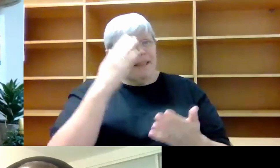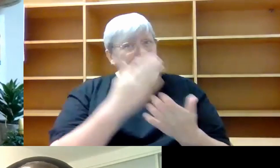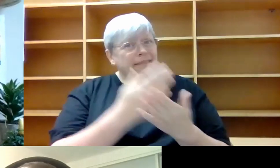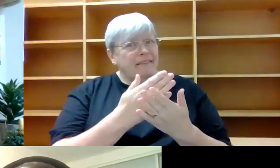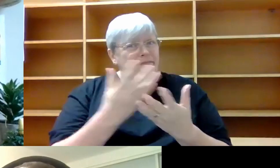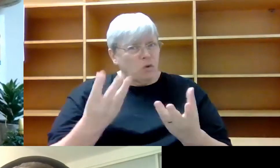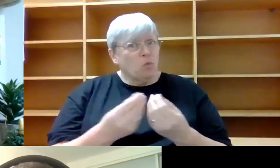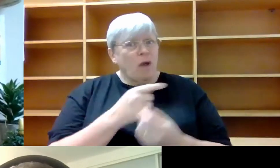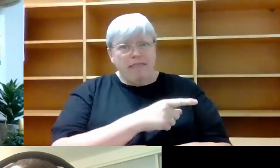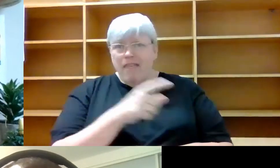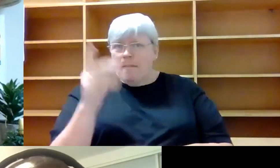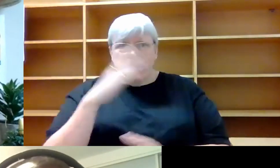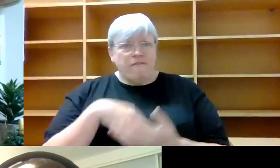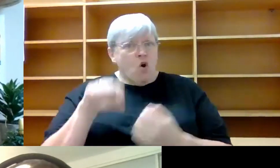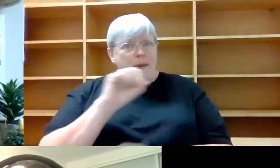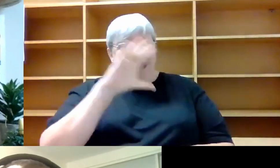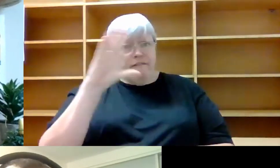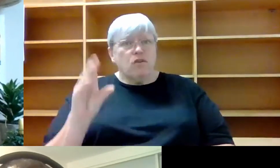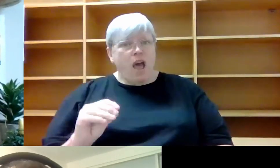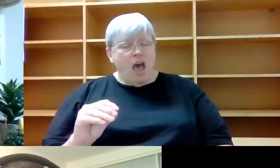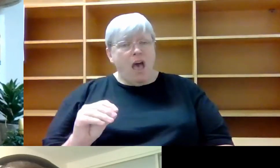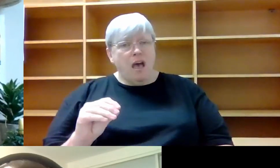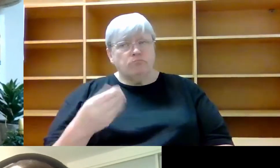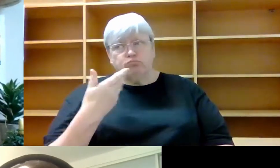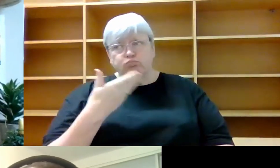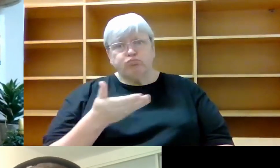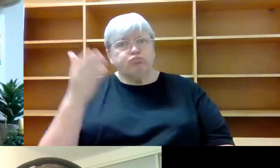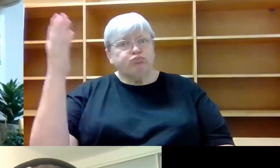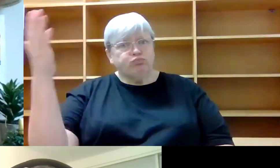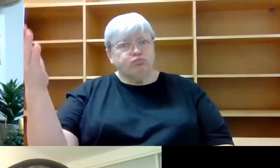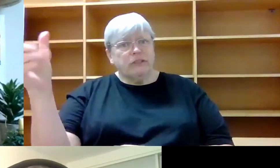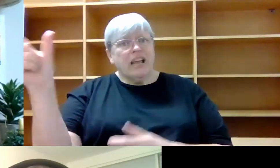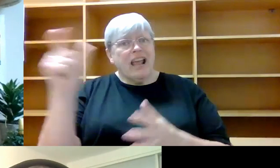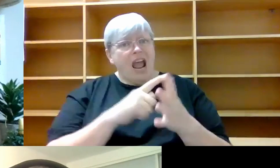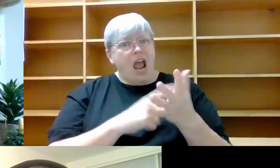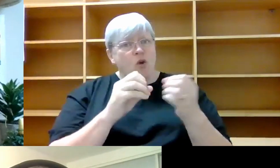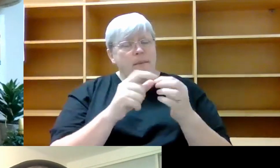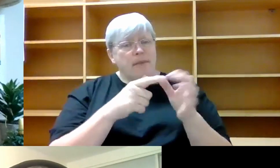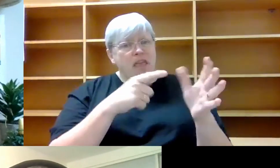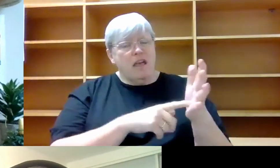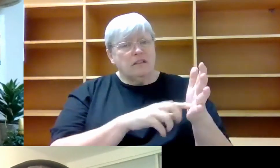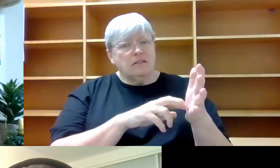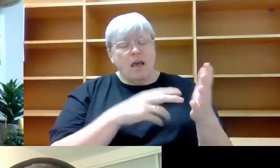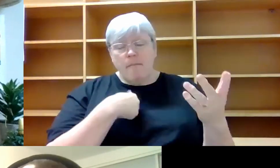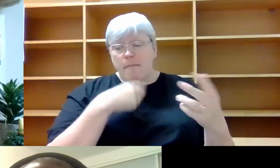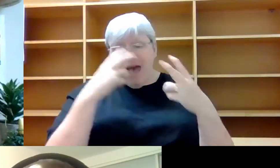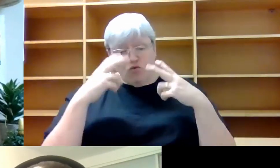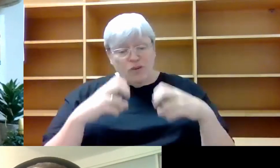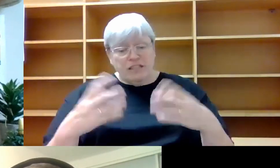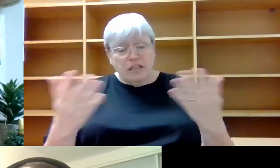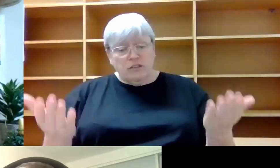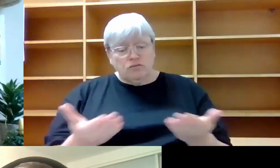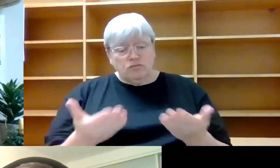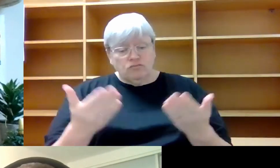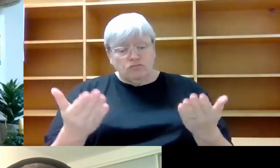Africa to the Caribbean. And I did my research basically from what I learned from Ghana